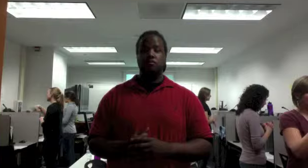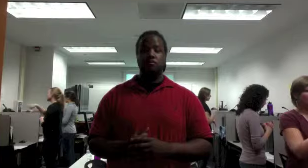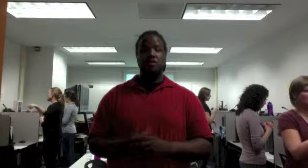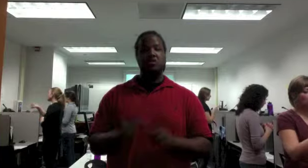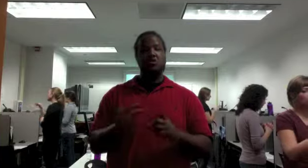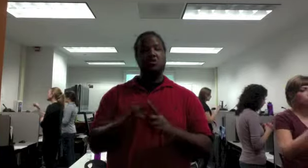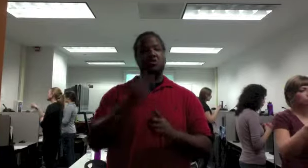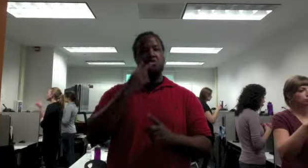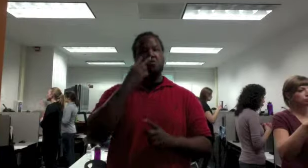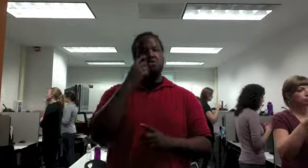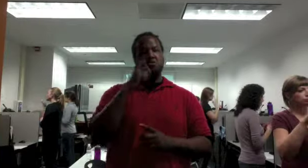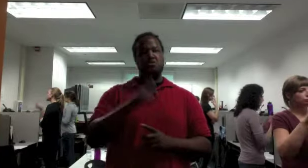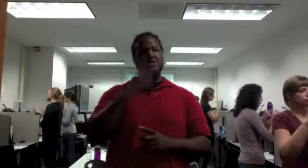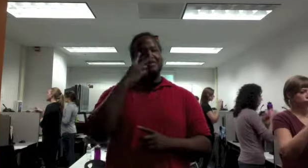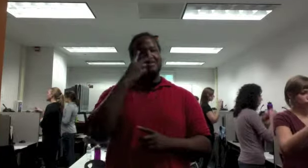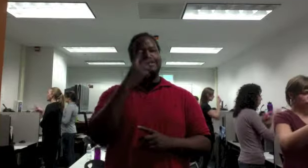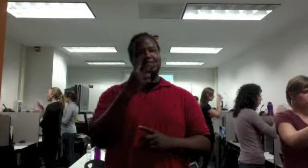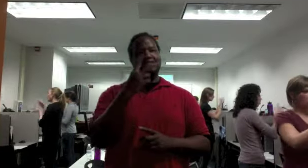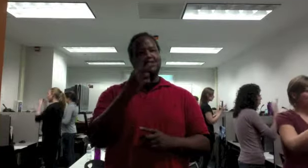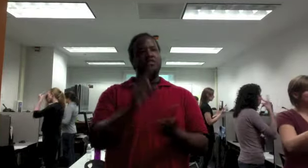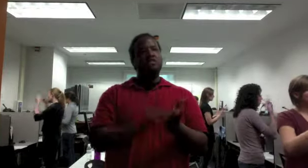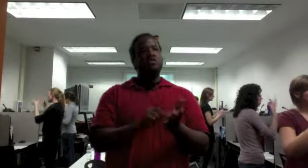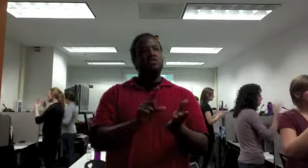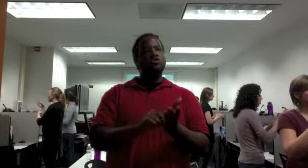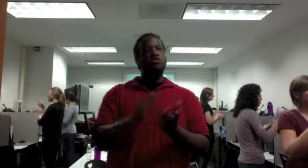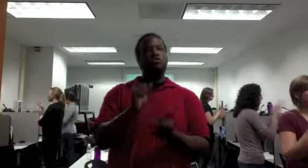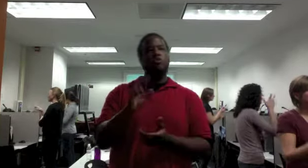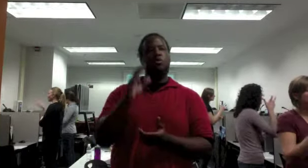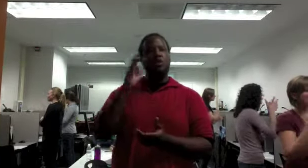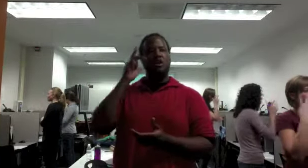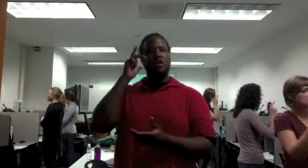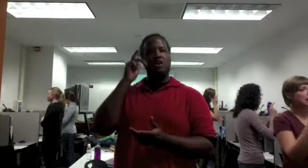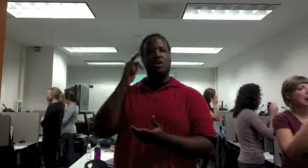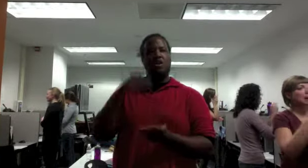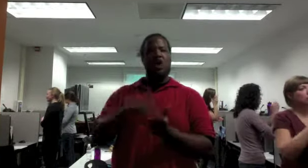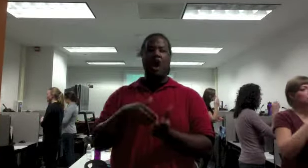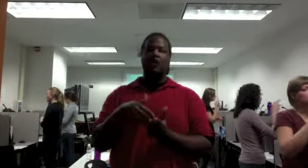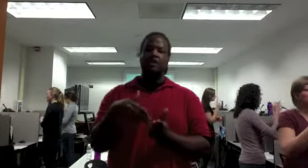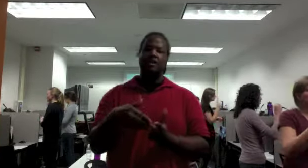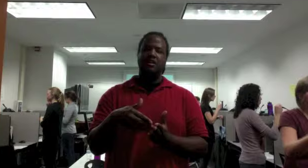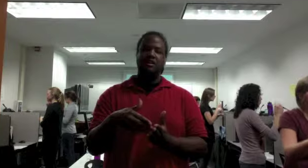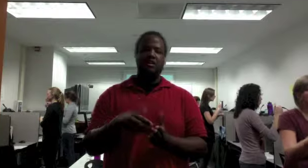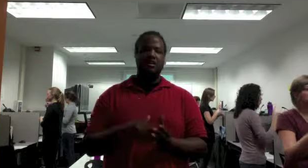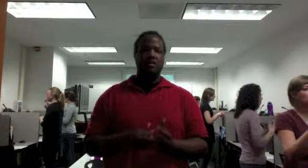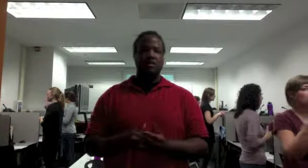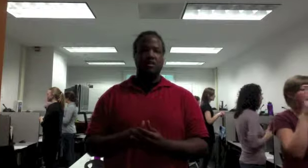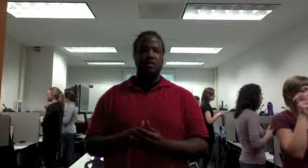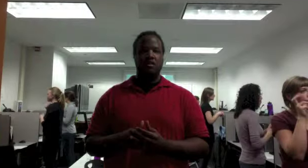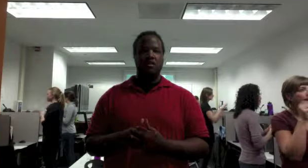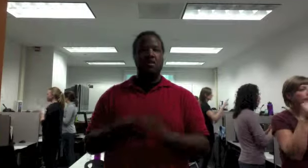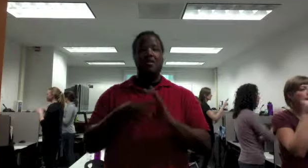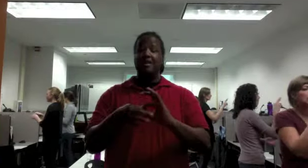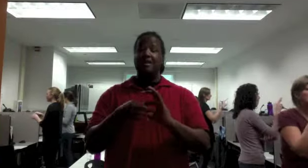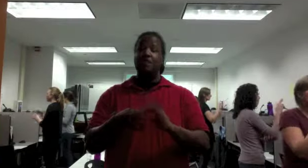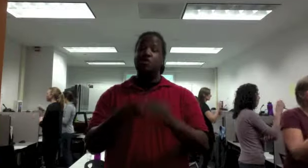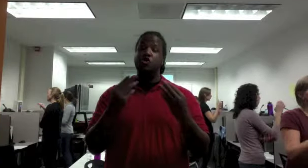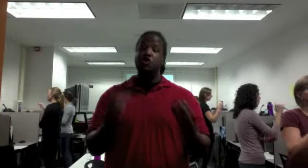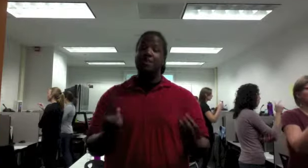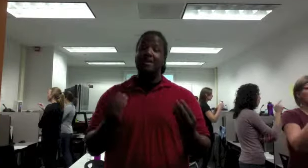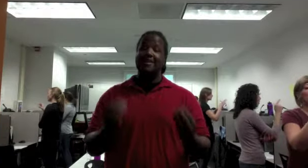Next one. Term that you should see on the news or hear on a regular